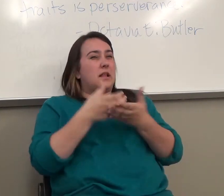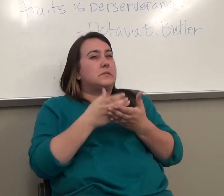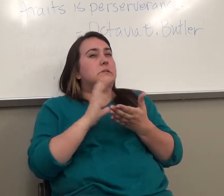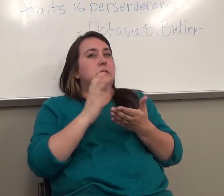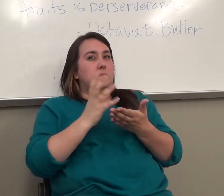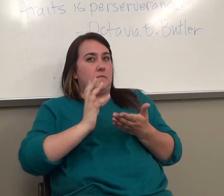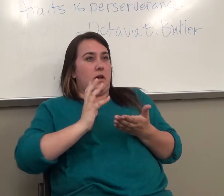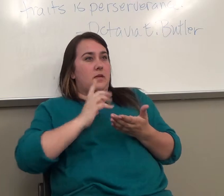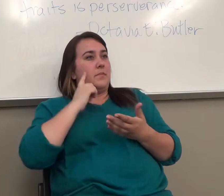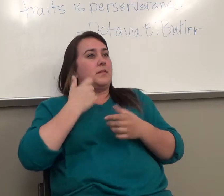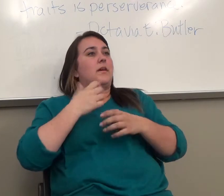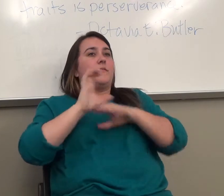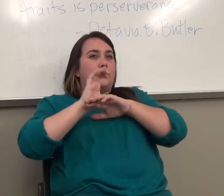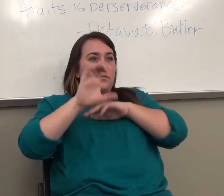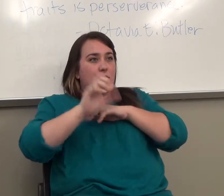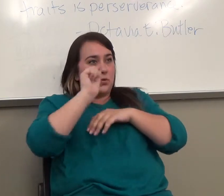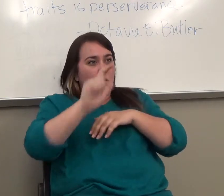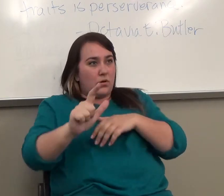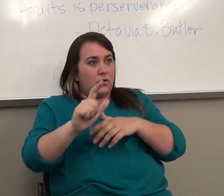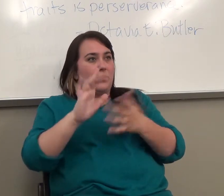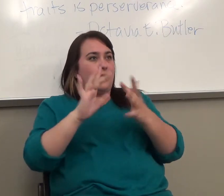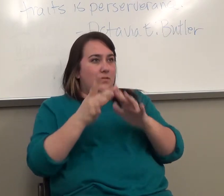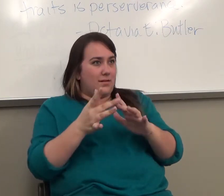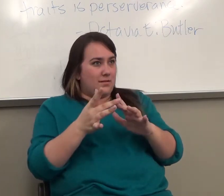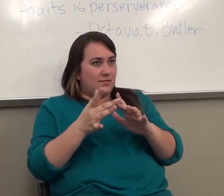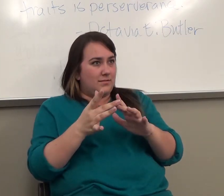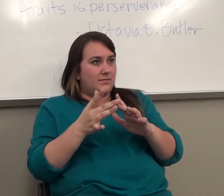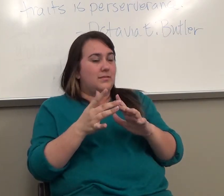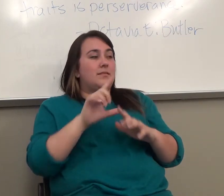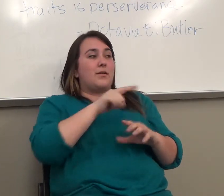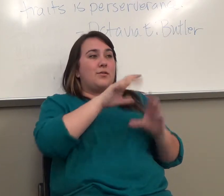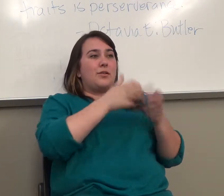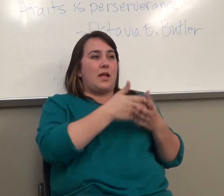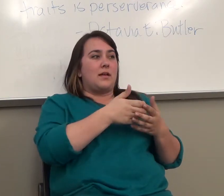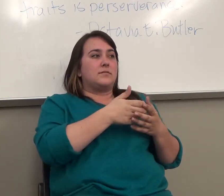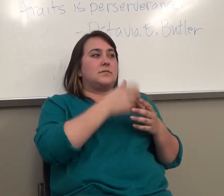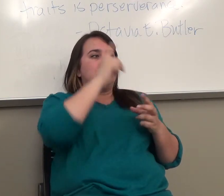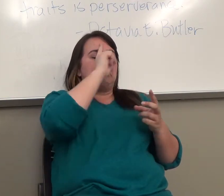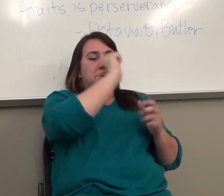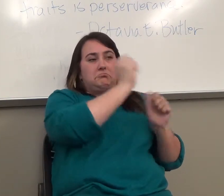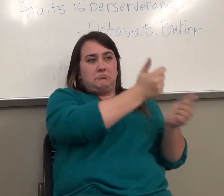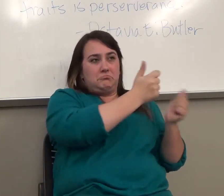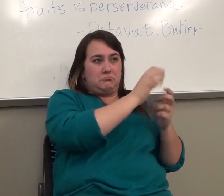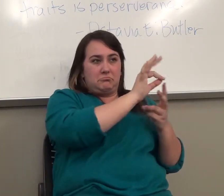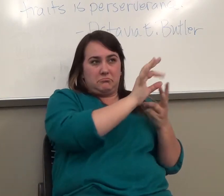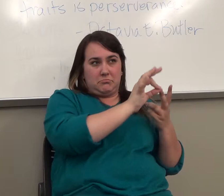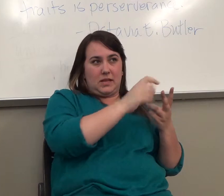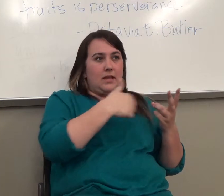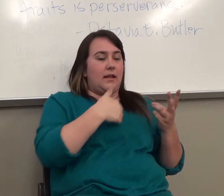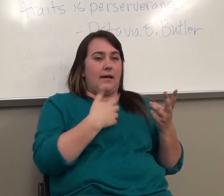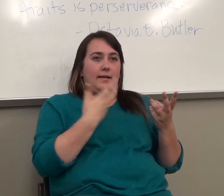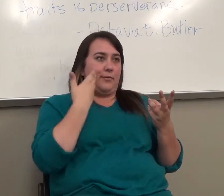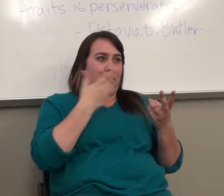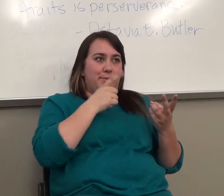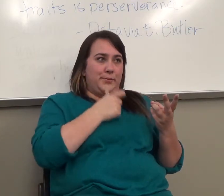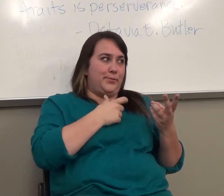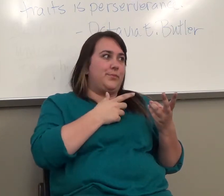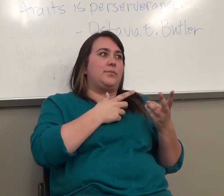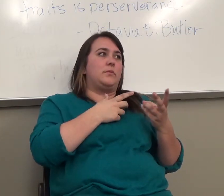I'm making everybody take it online in this class. In the other class, I'm letting them do it both ways, and I can't tell who's doing what. But this class, it